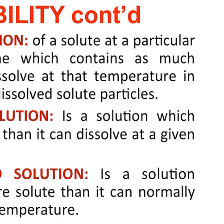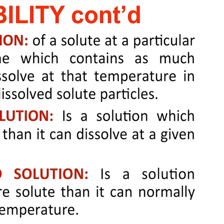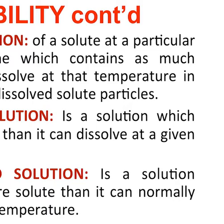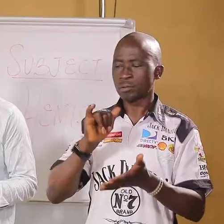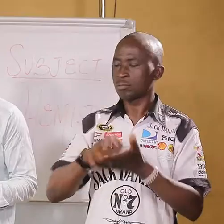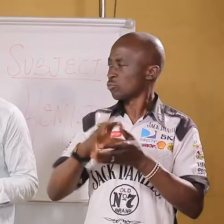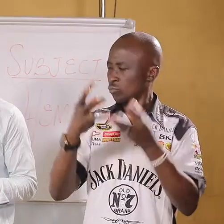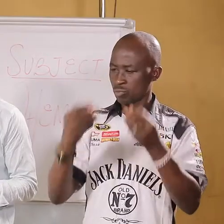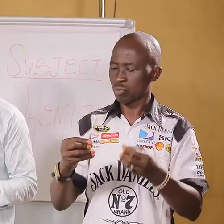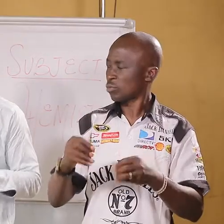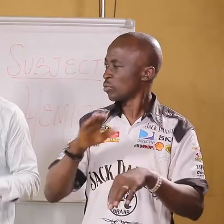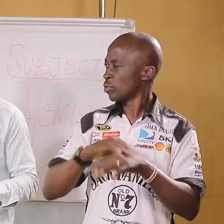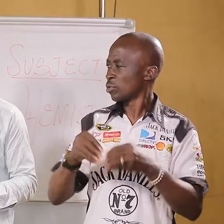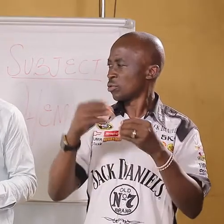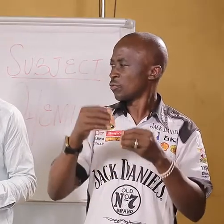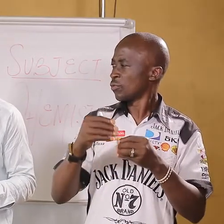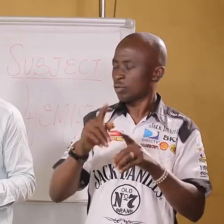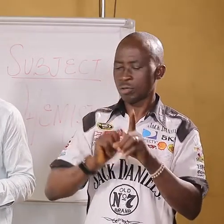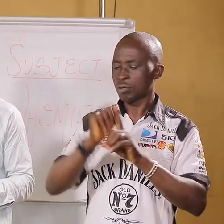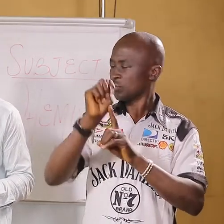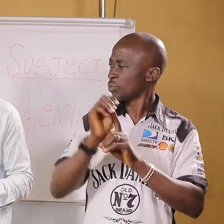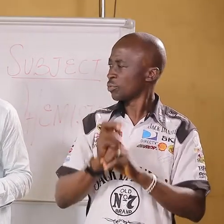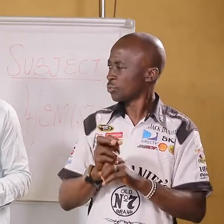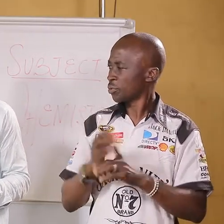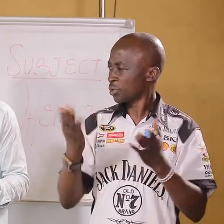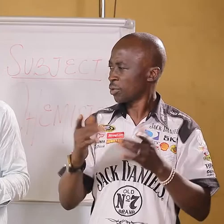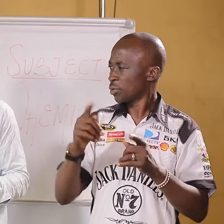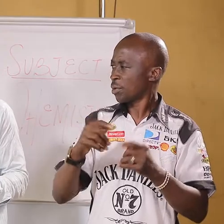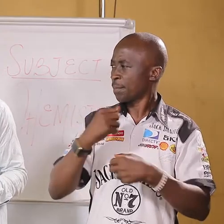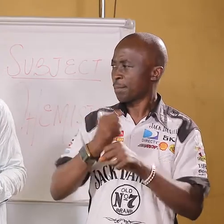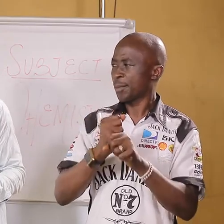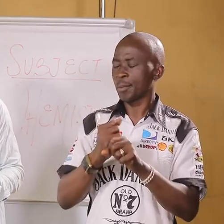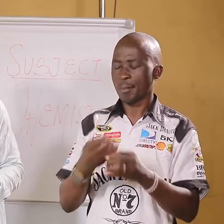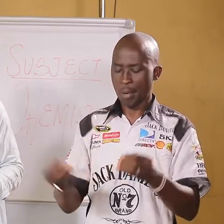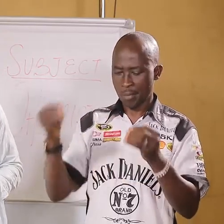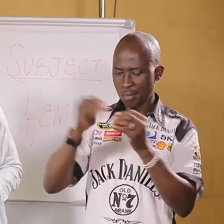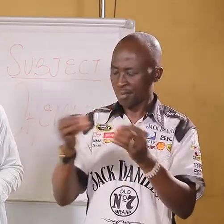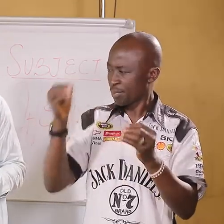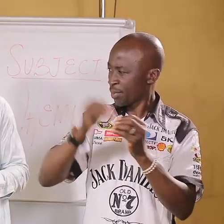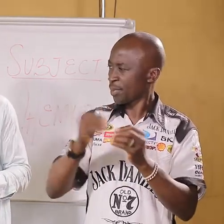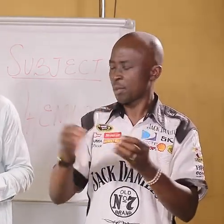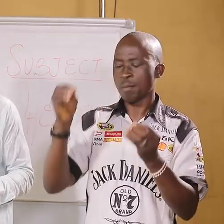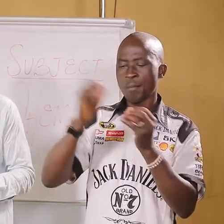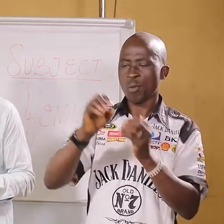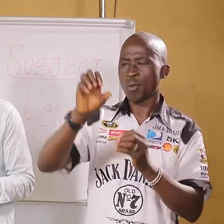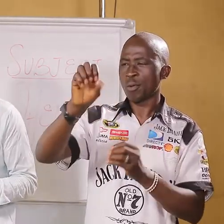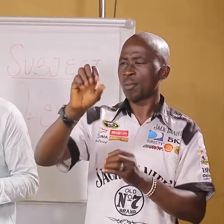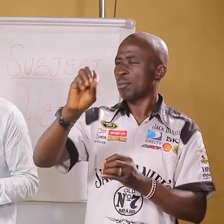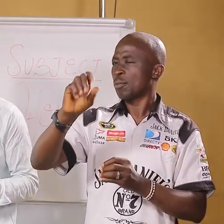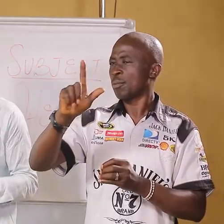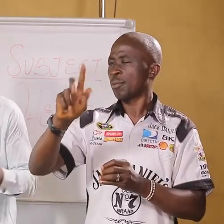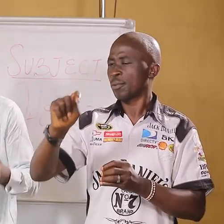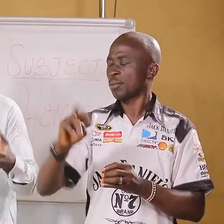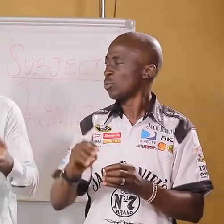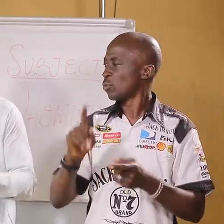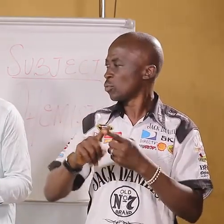temperature. That means for unsaturated solution, you can make it saturated by adding more solute in the